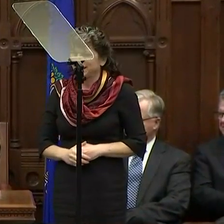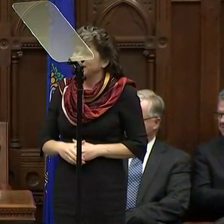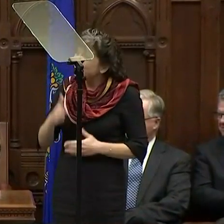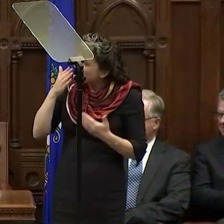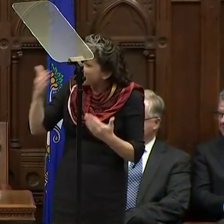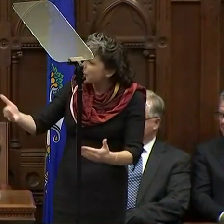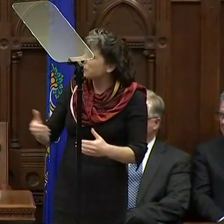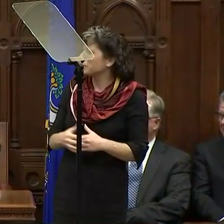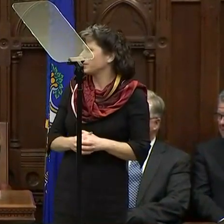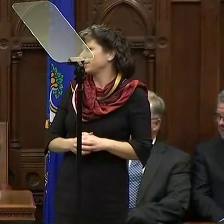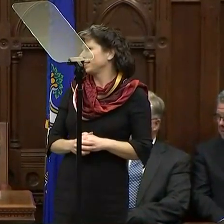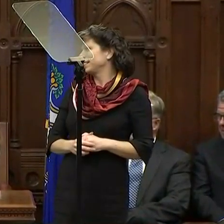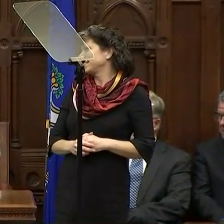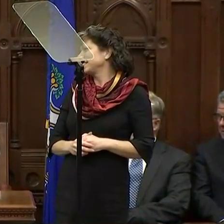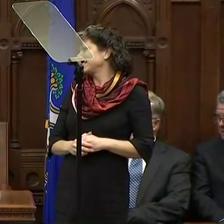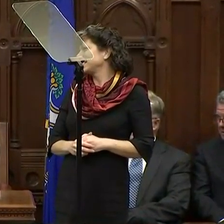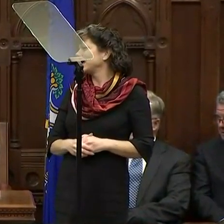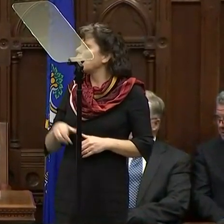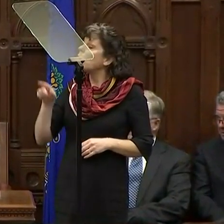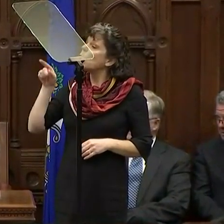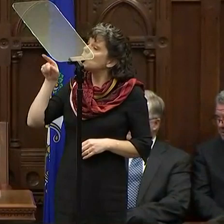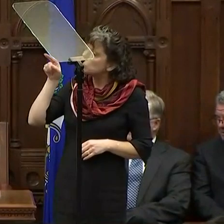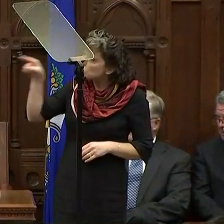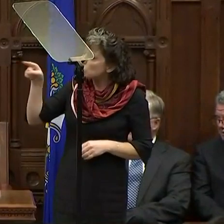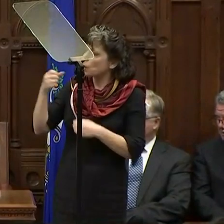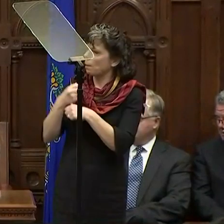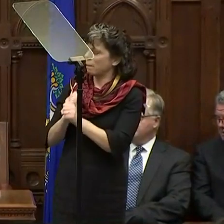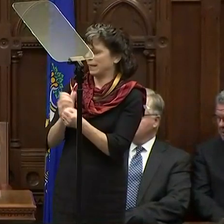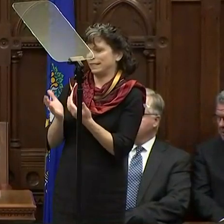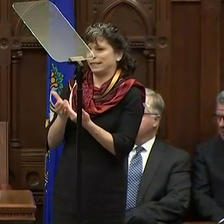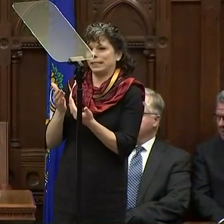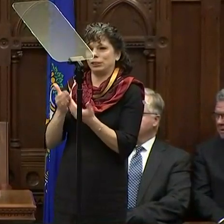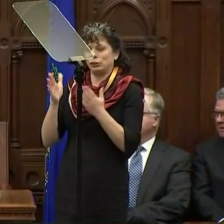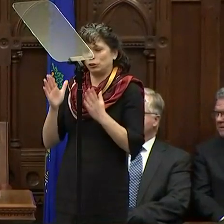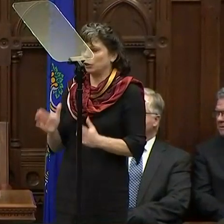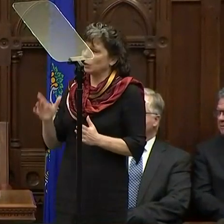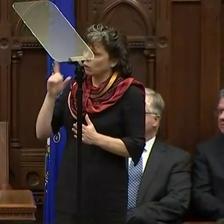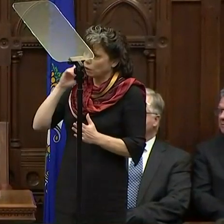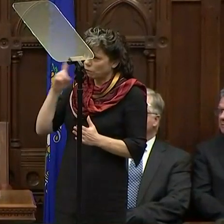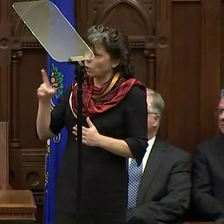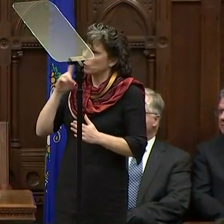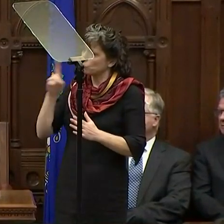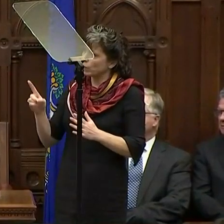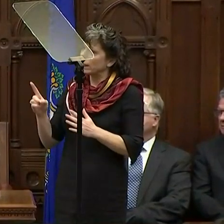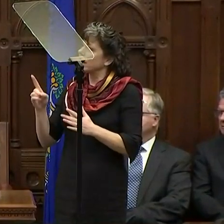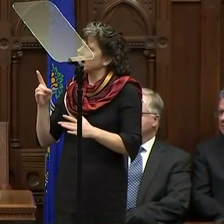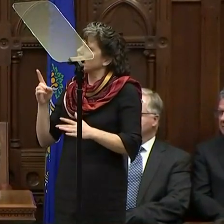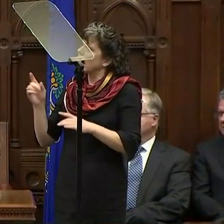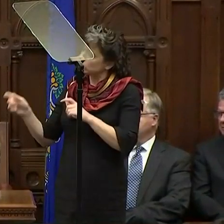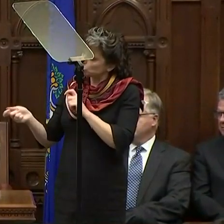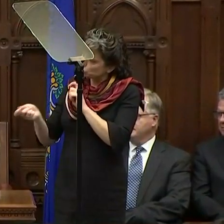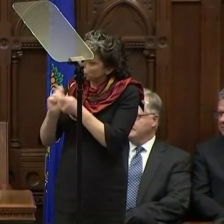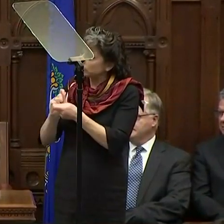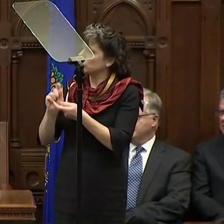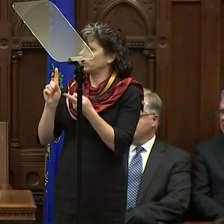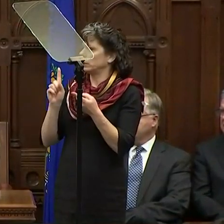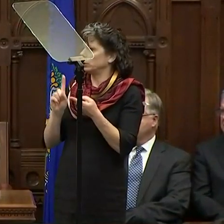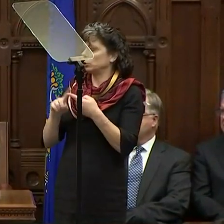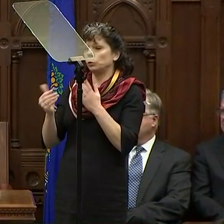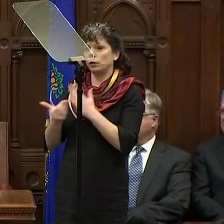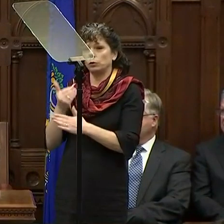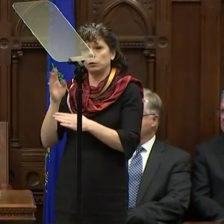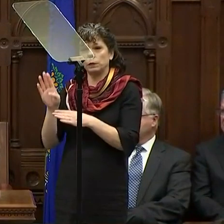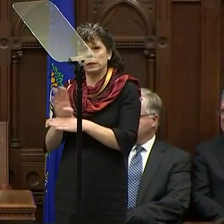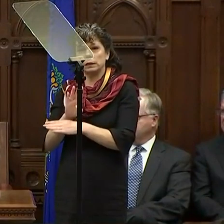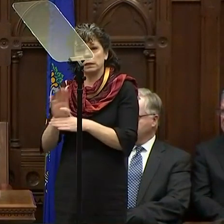Thank you. You are making it easier to take a brownfield site and transform it into a new